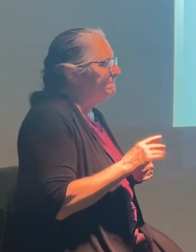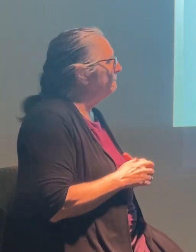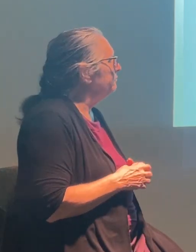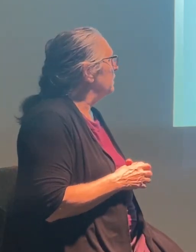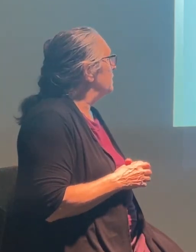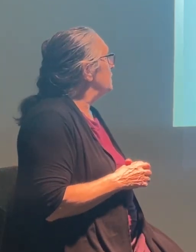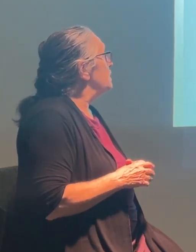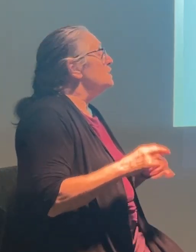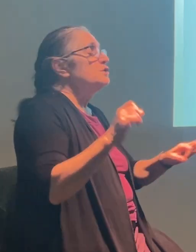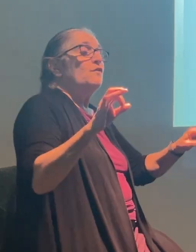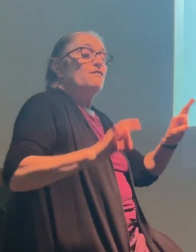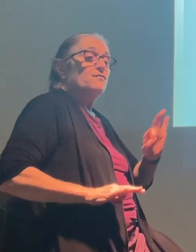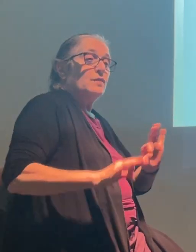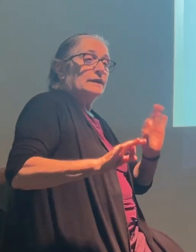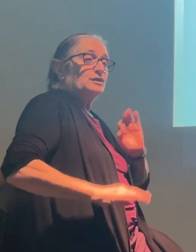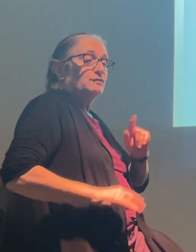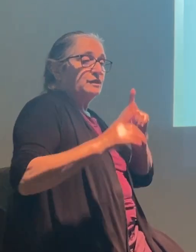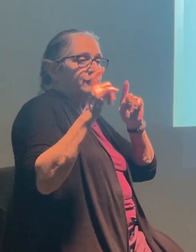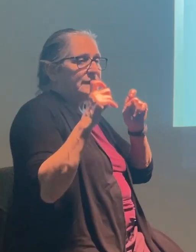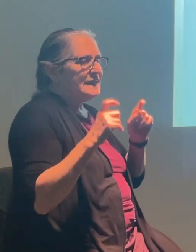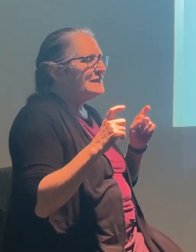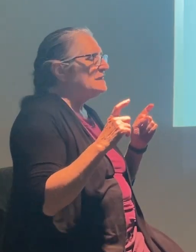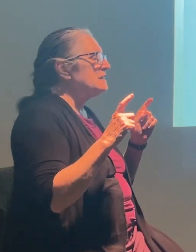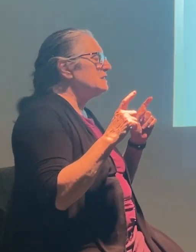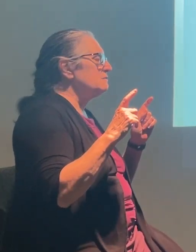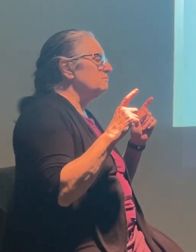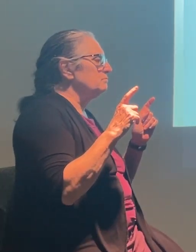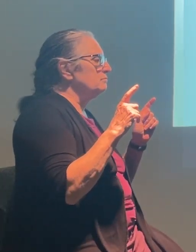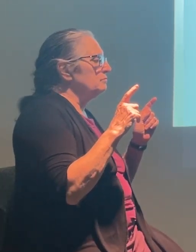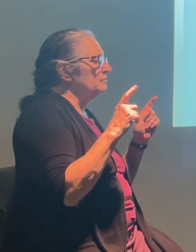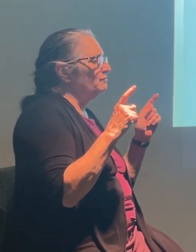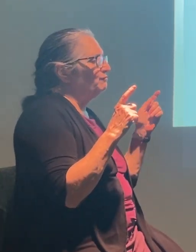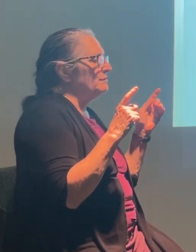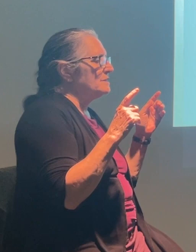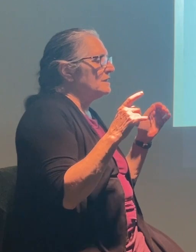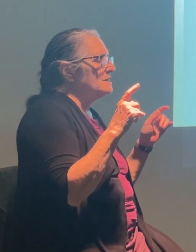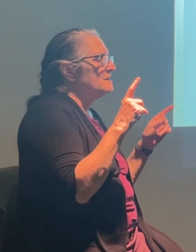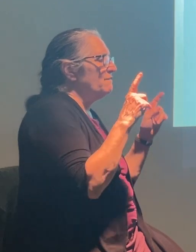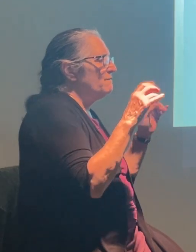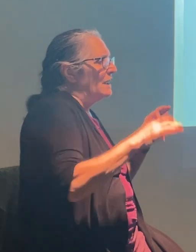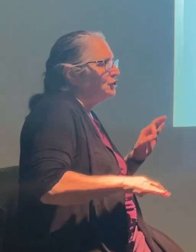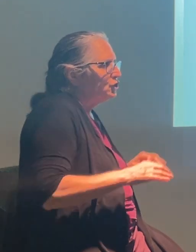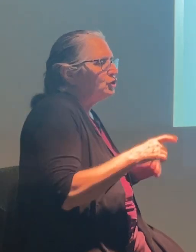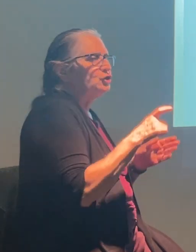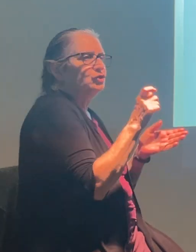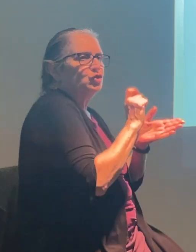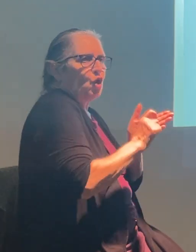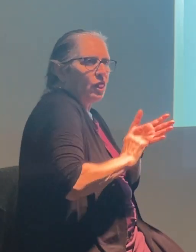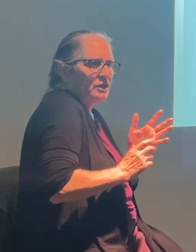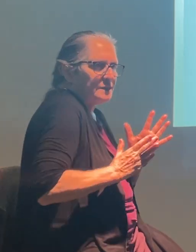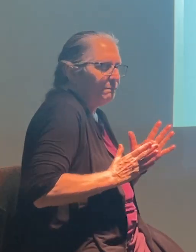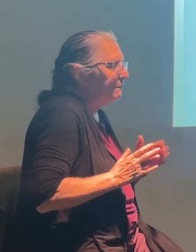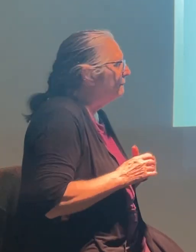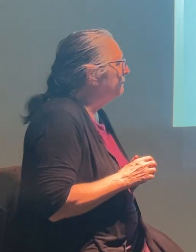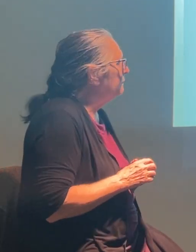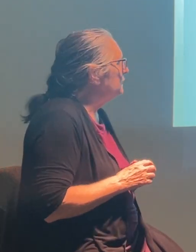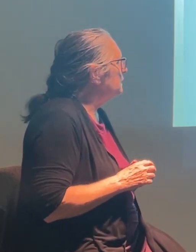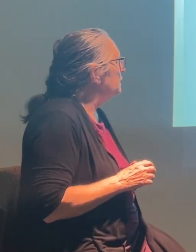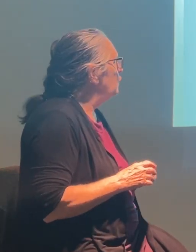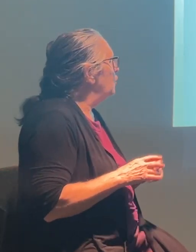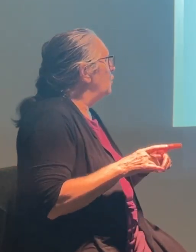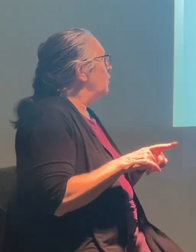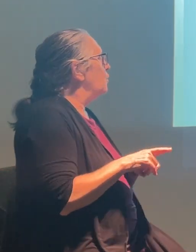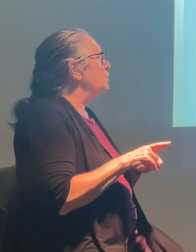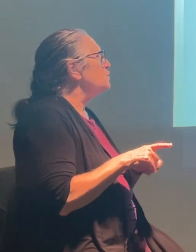photography, fashion journalism, still life, everything is morphed, and it is also a very strong, as you